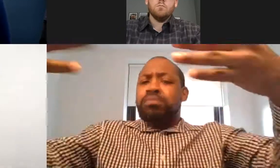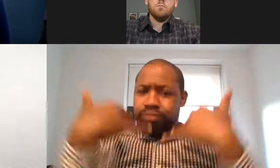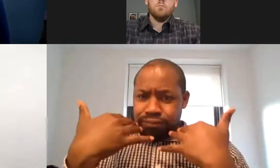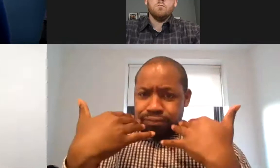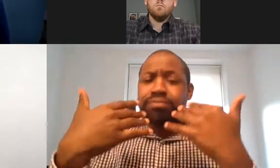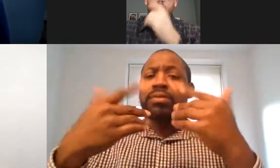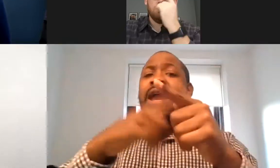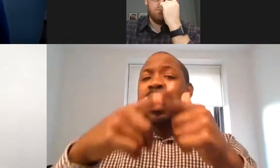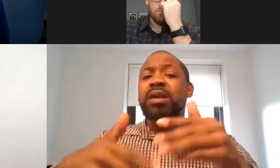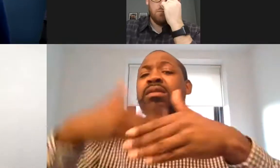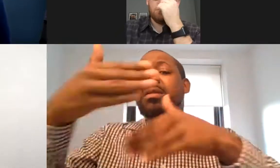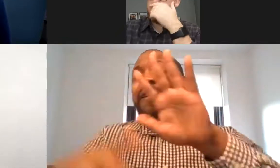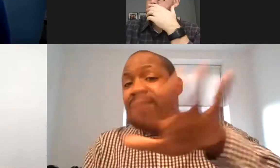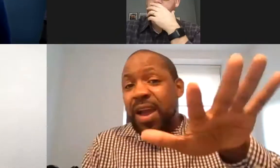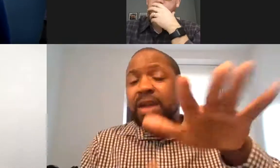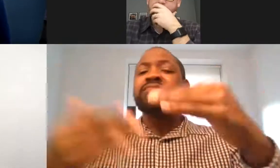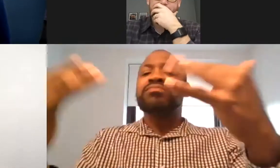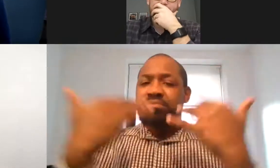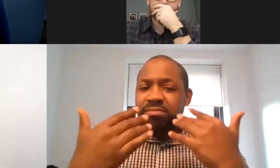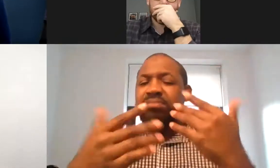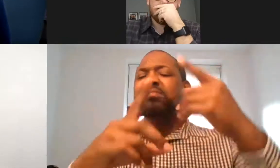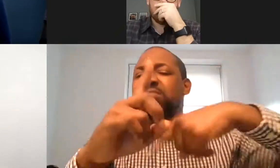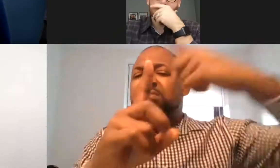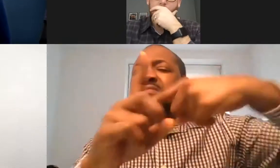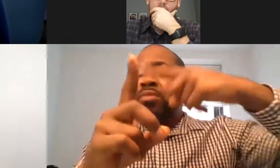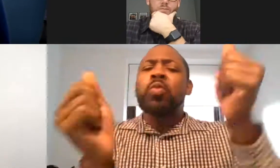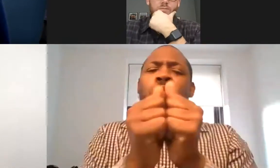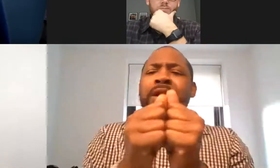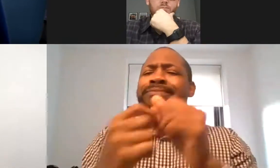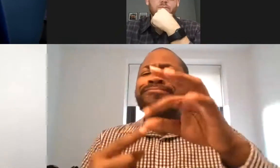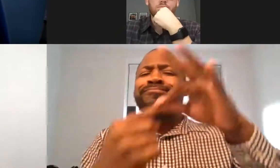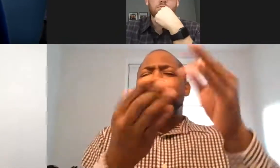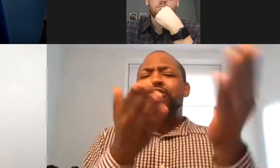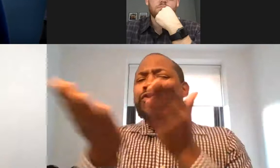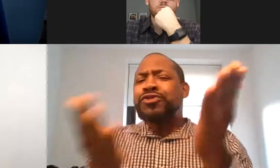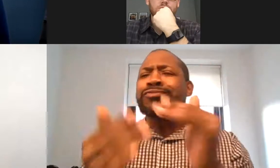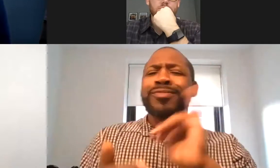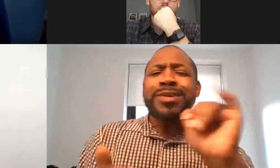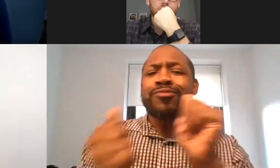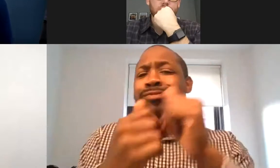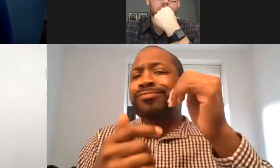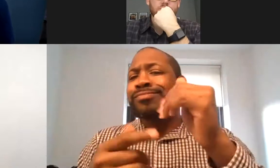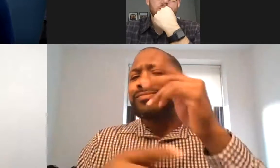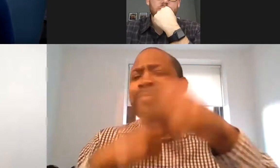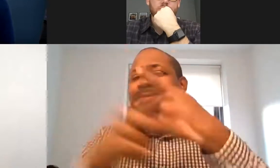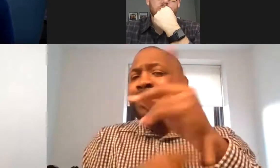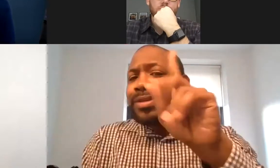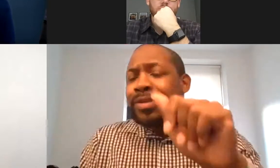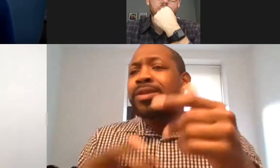do that here. And that also will allow not just for the students and the frontline teachers, but also for the deaf community with the senior